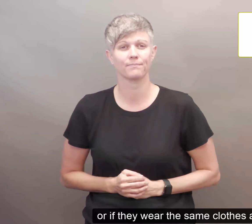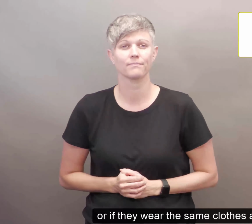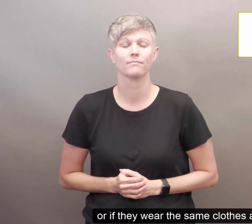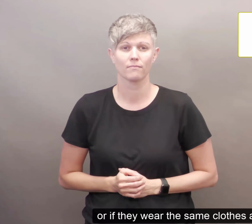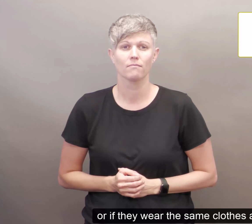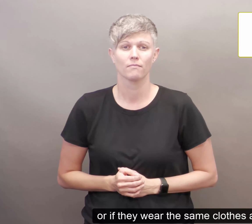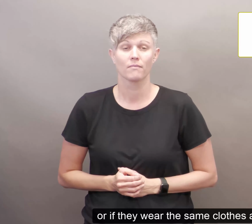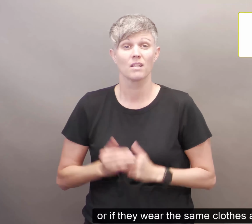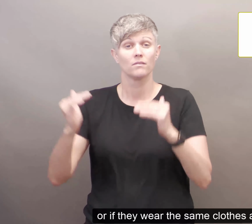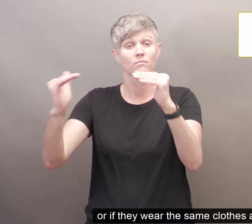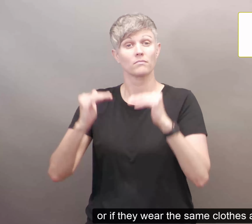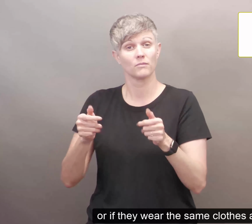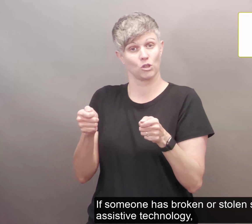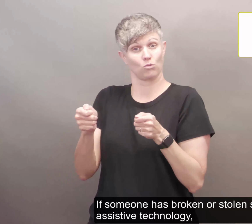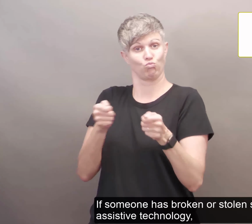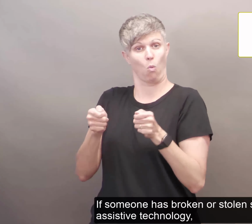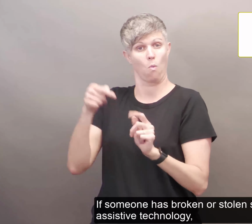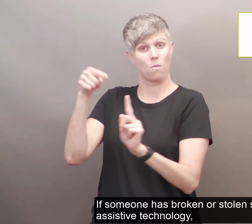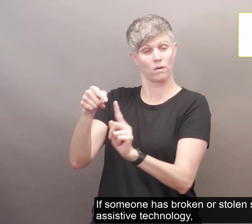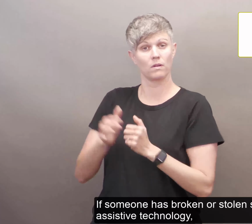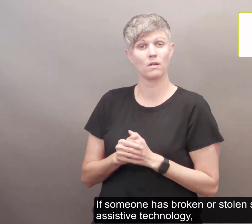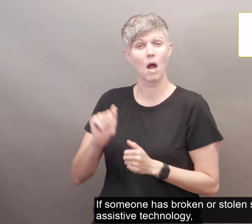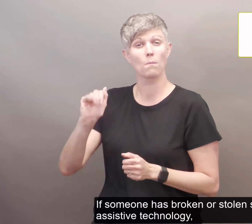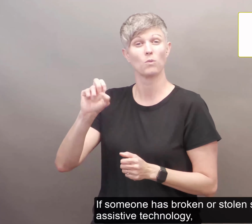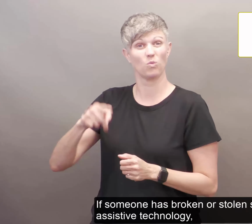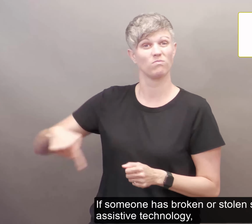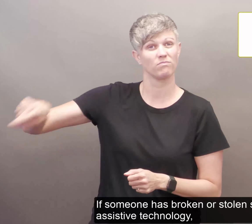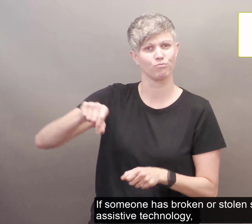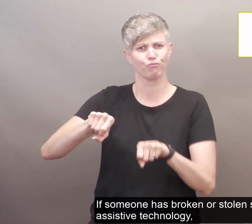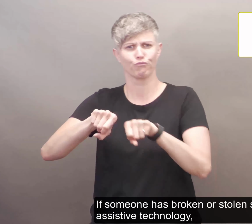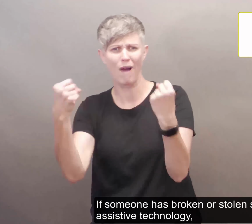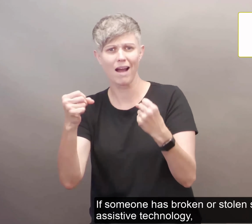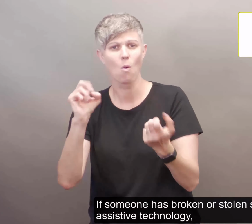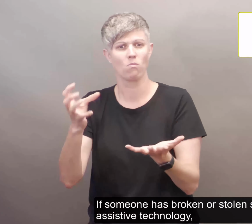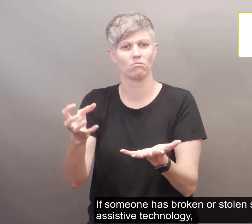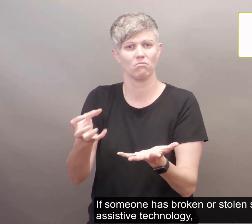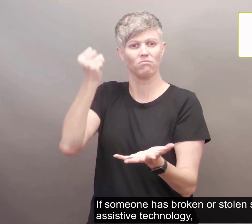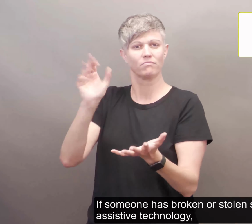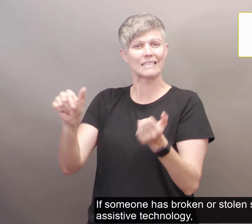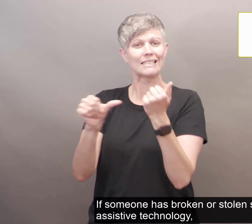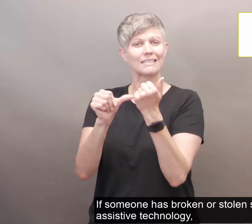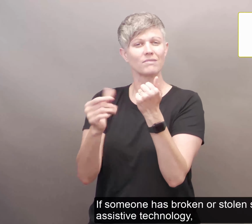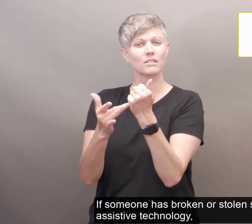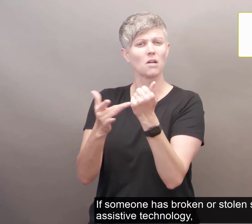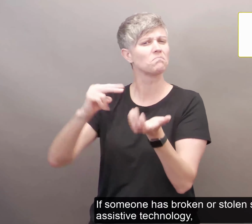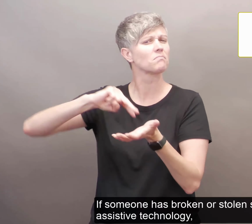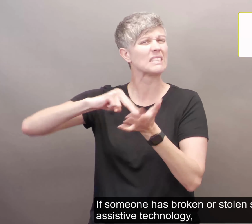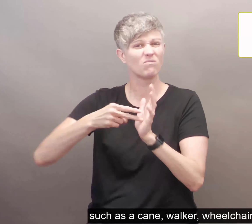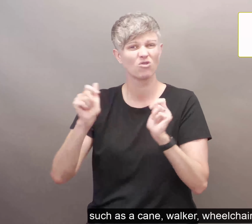If someone has broken or stolen someone's assistive technology, such as a cane,